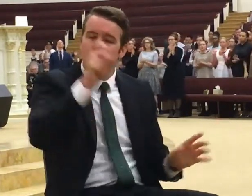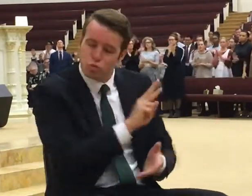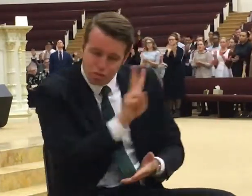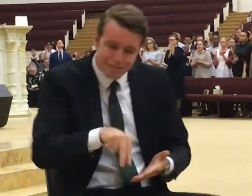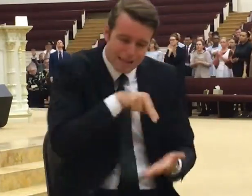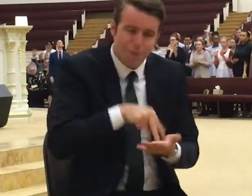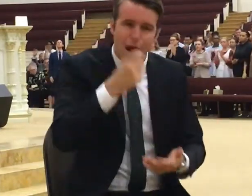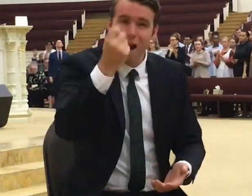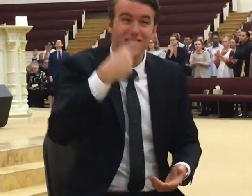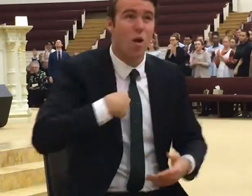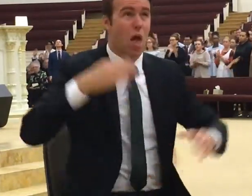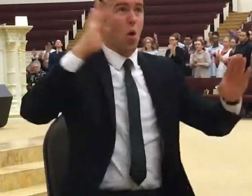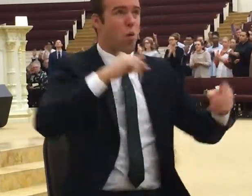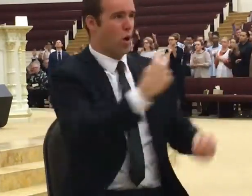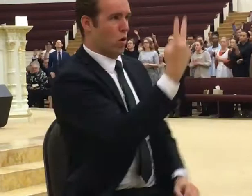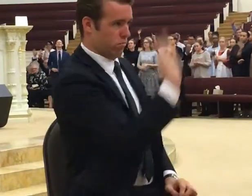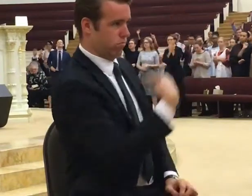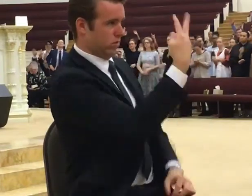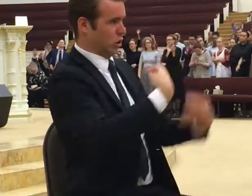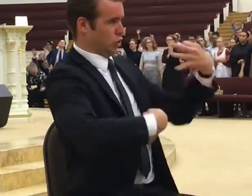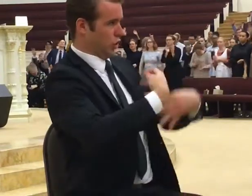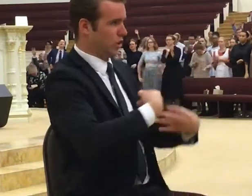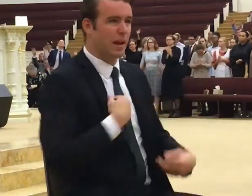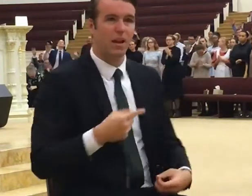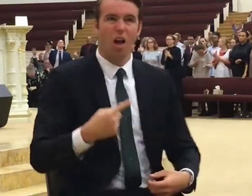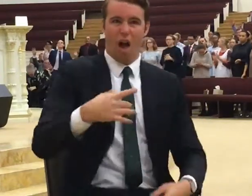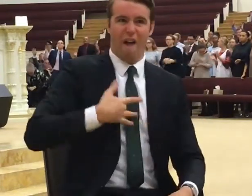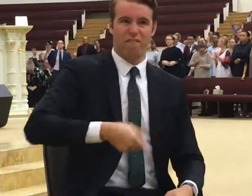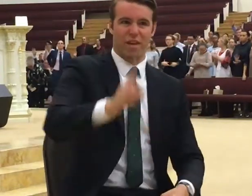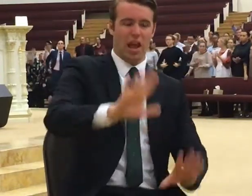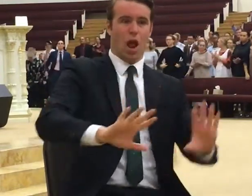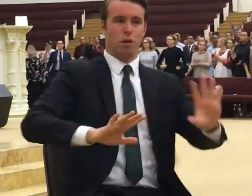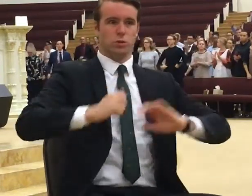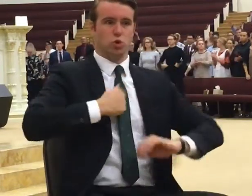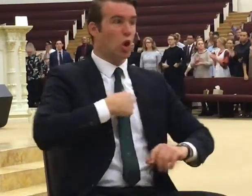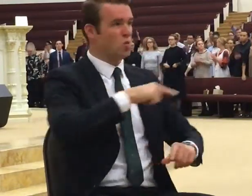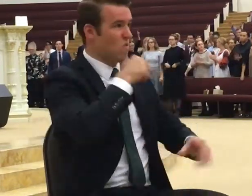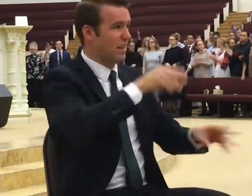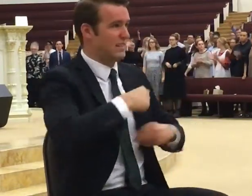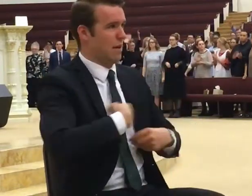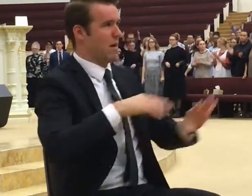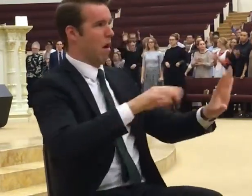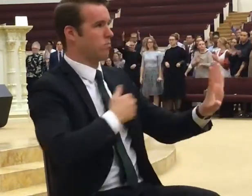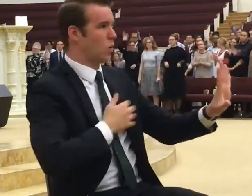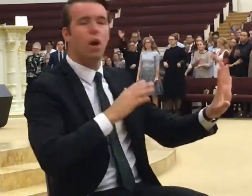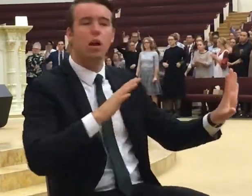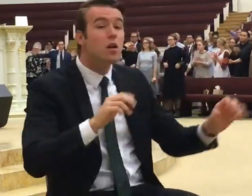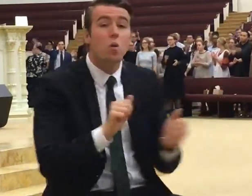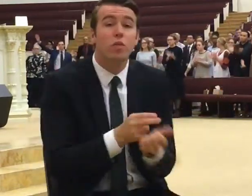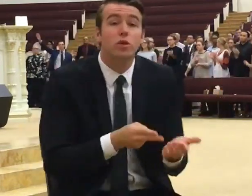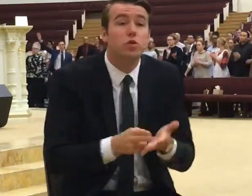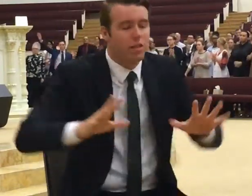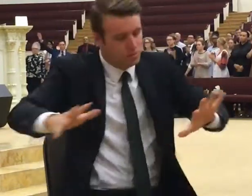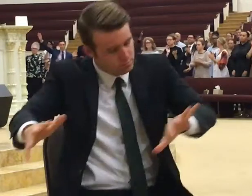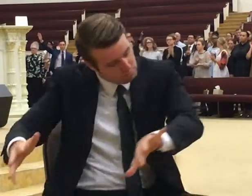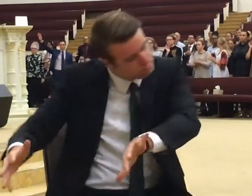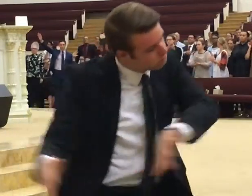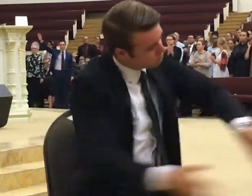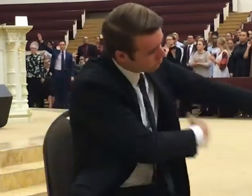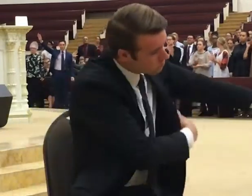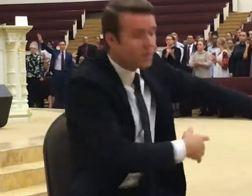up and quit worrying about who they offend and who they got to get accepted by. When it comes to truth, you've got to